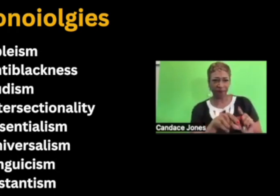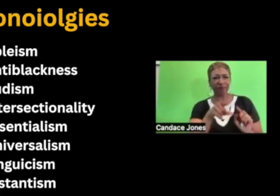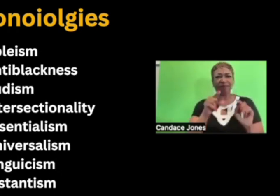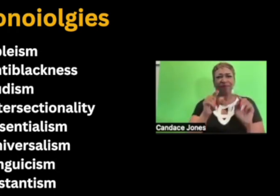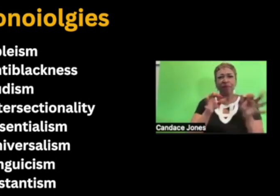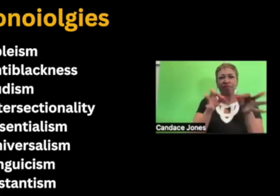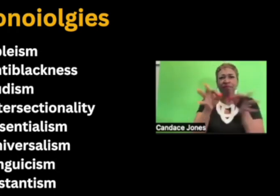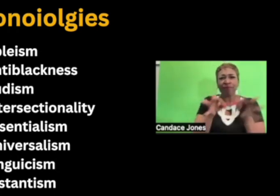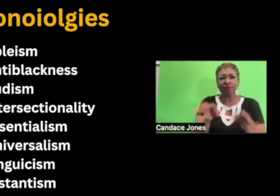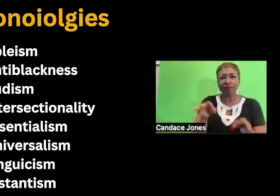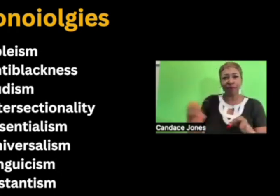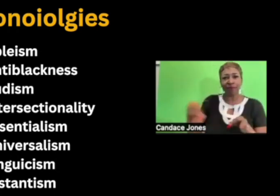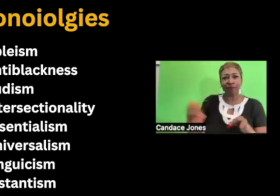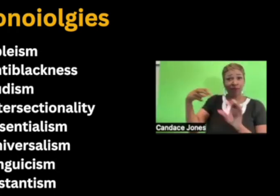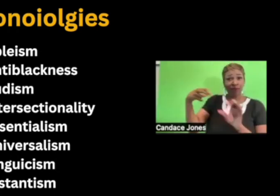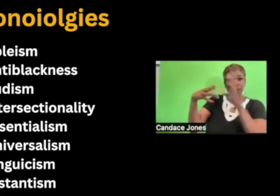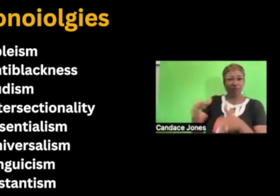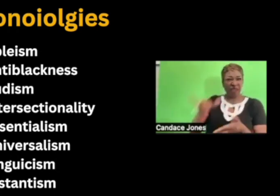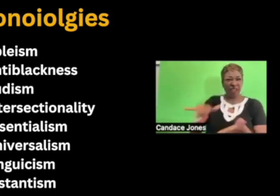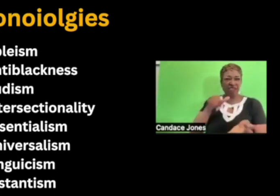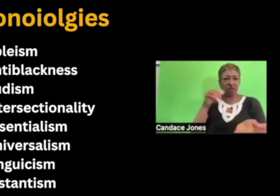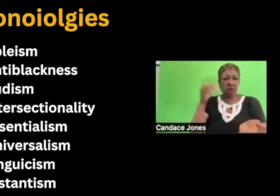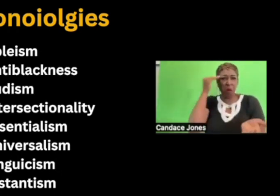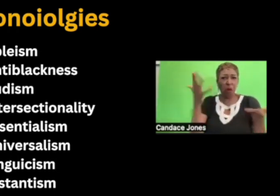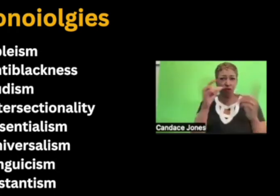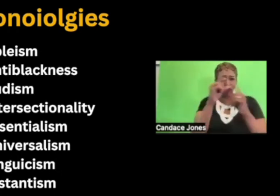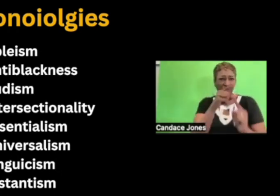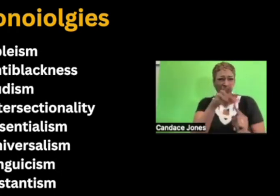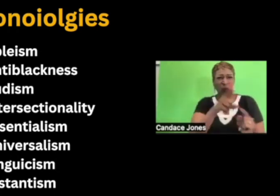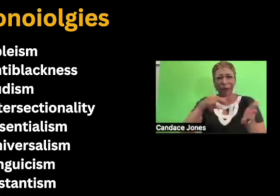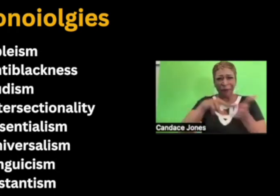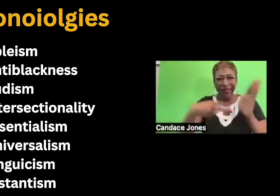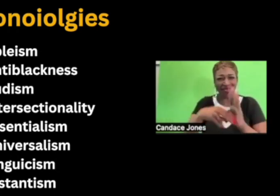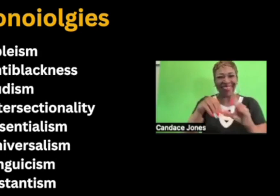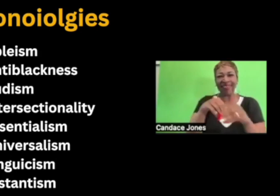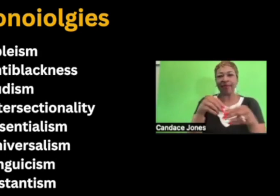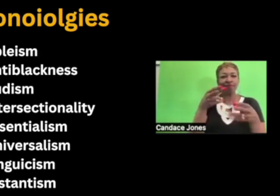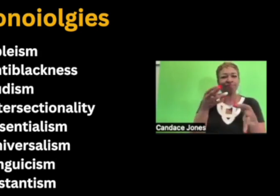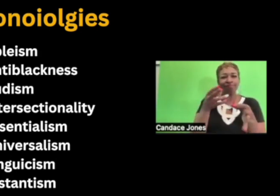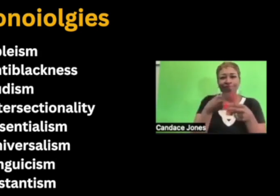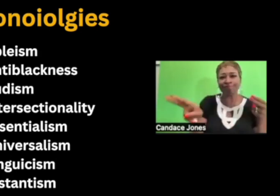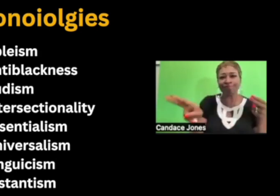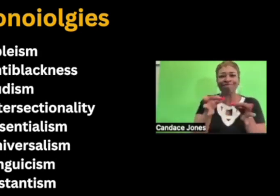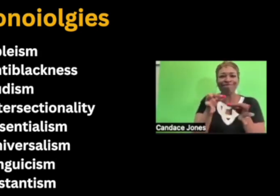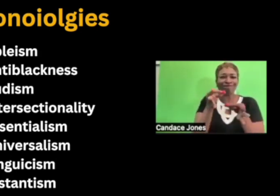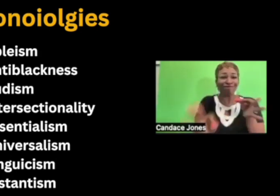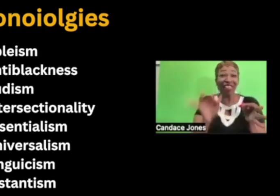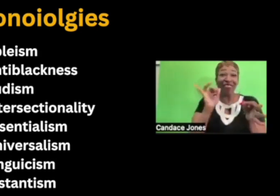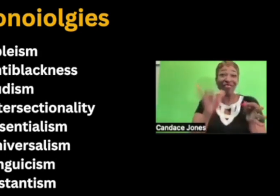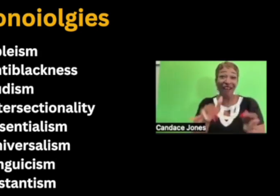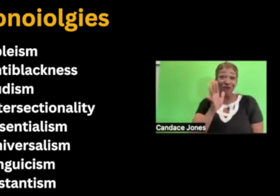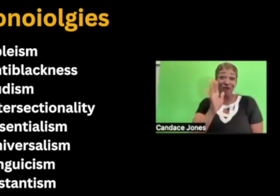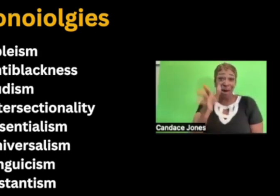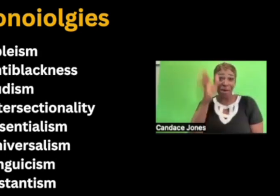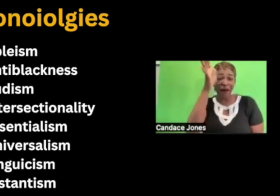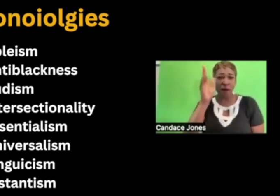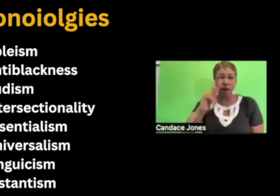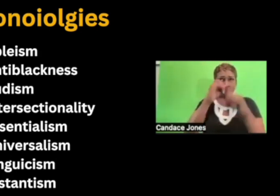And these terms have been included and used. And if you're wondering what the meaning of them